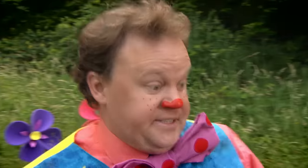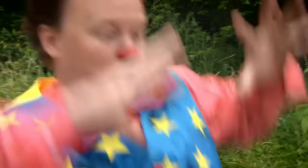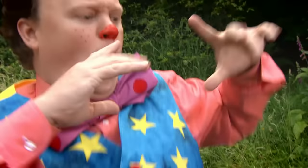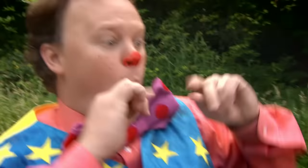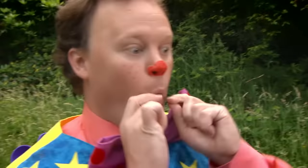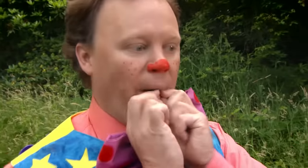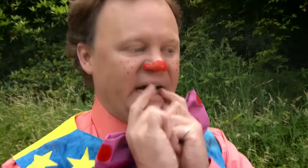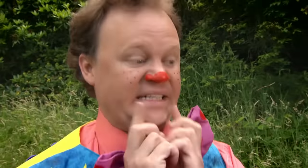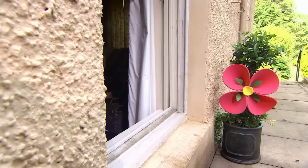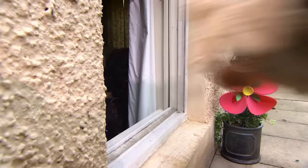Tumble.